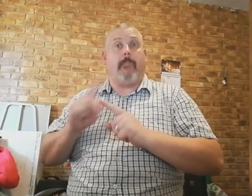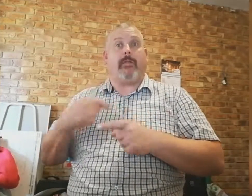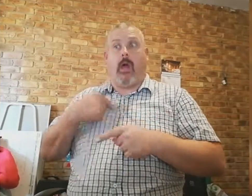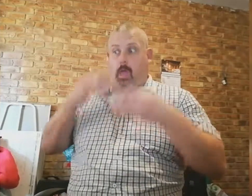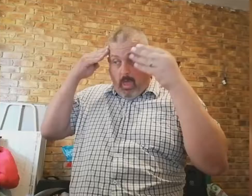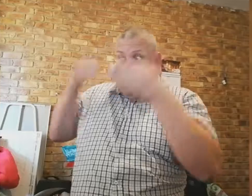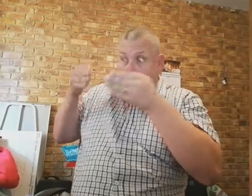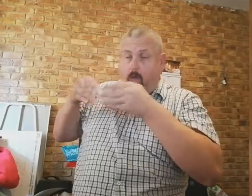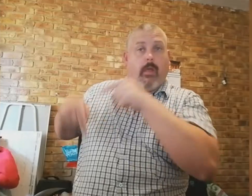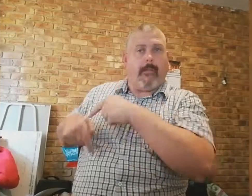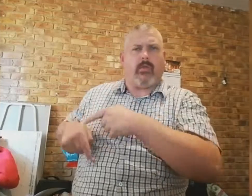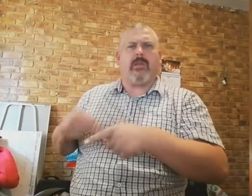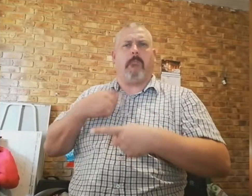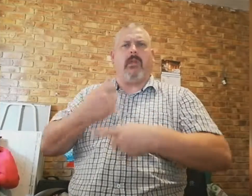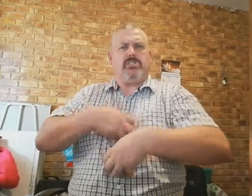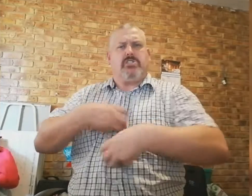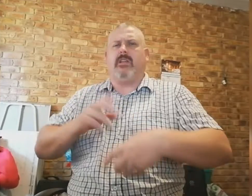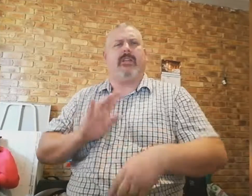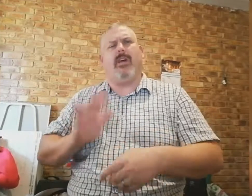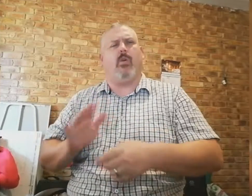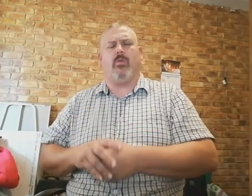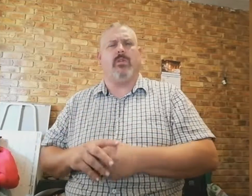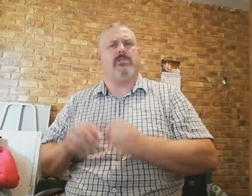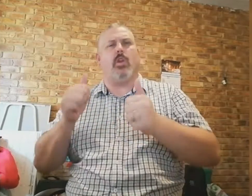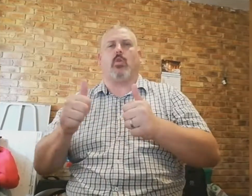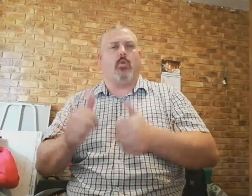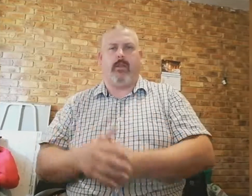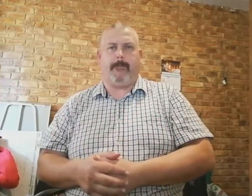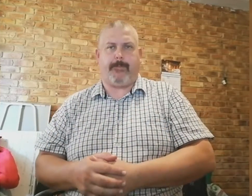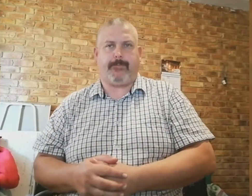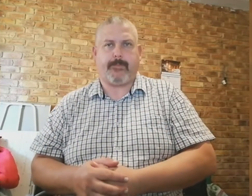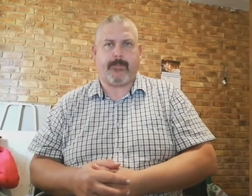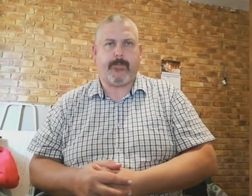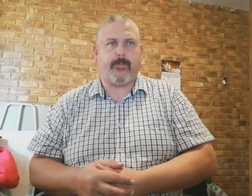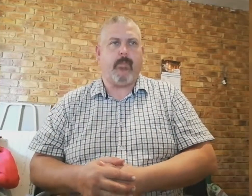But I, better my, no. Not good.